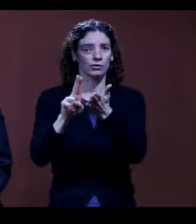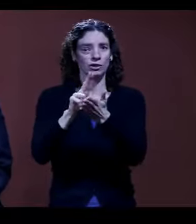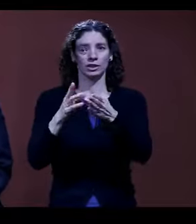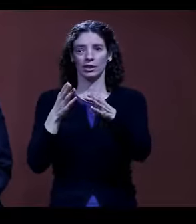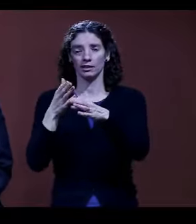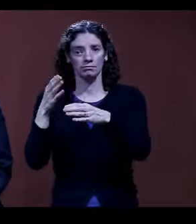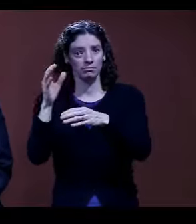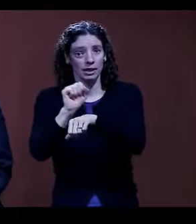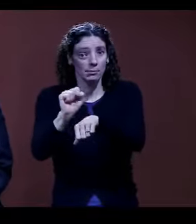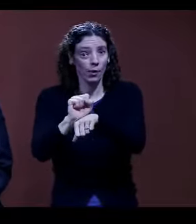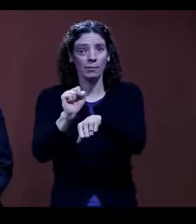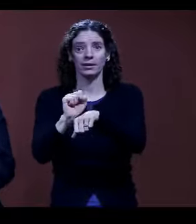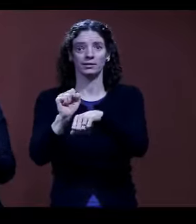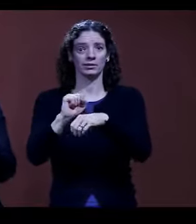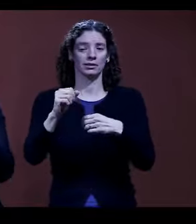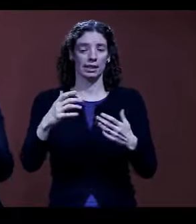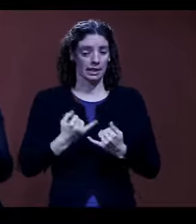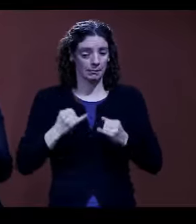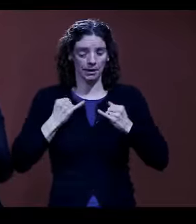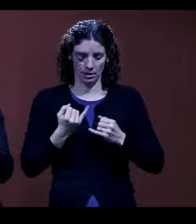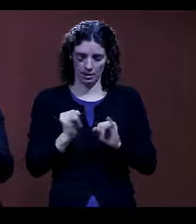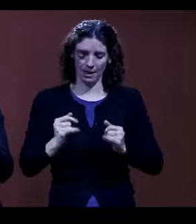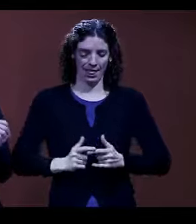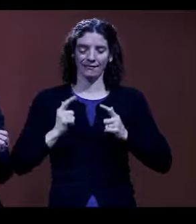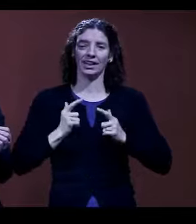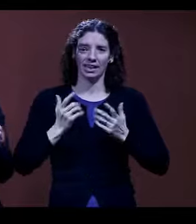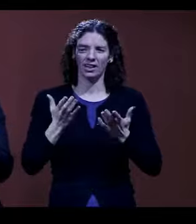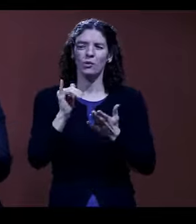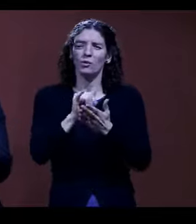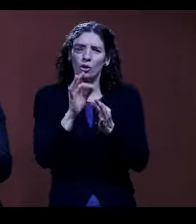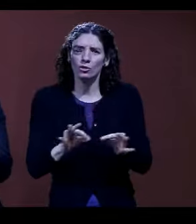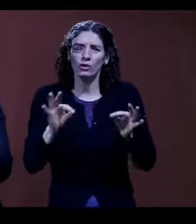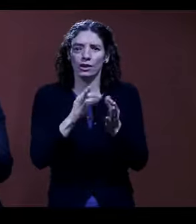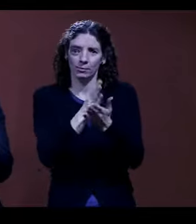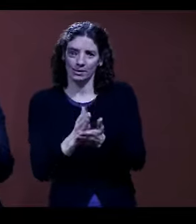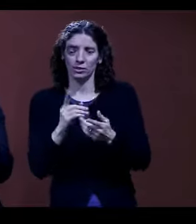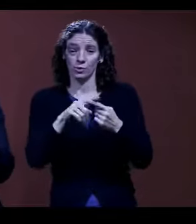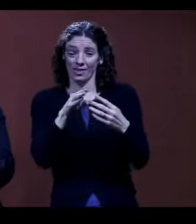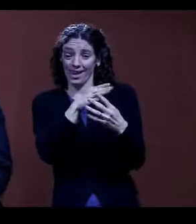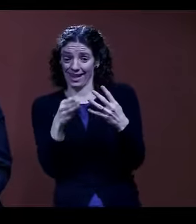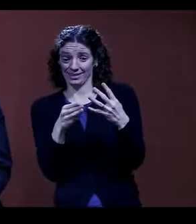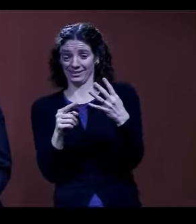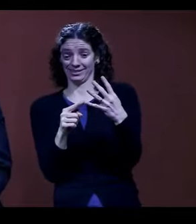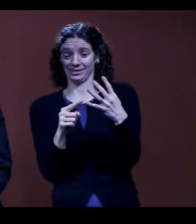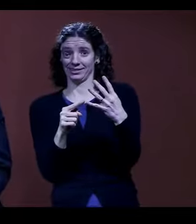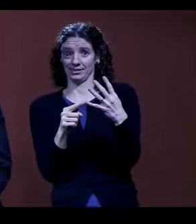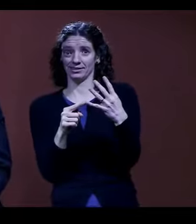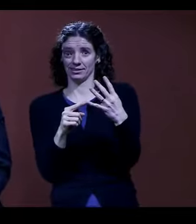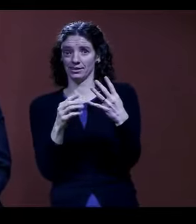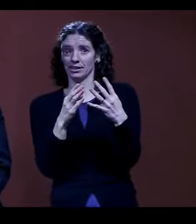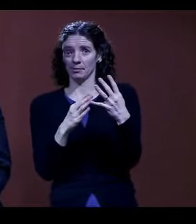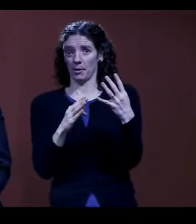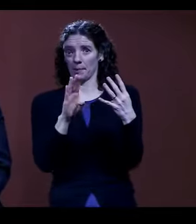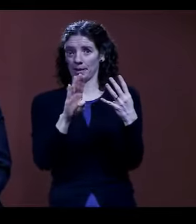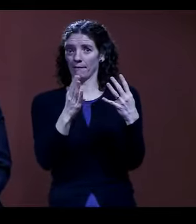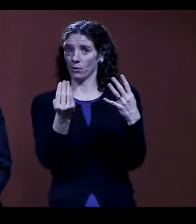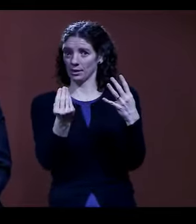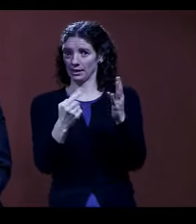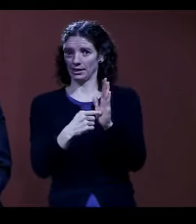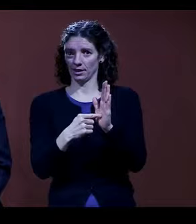do while they're in school, and those are critical pieces to the next indicator, which is Part B,